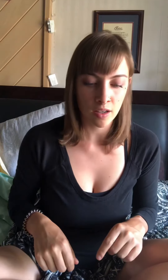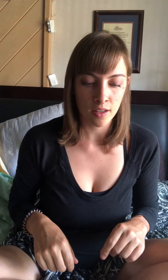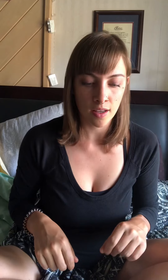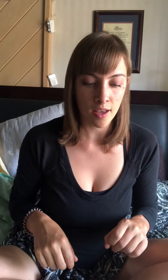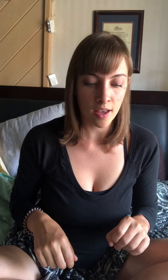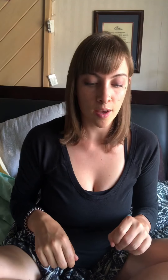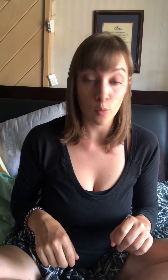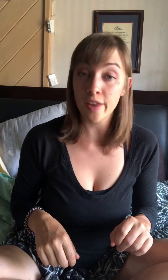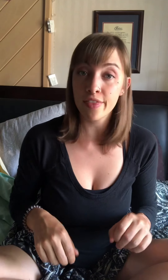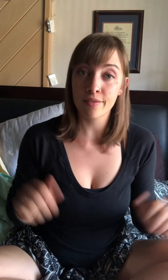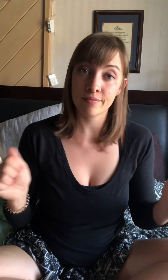With,